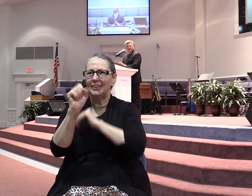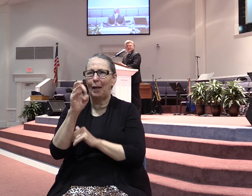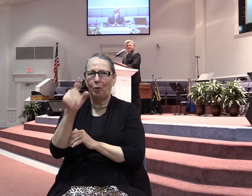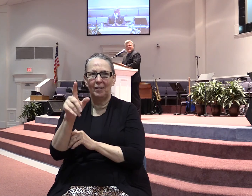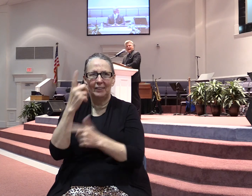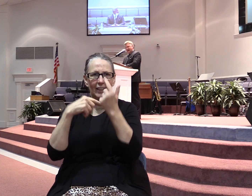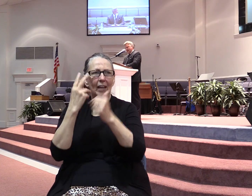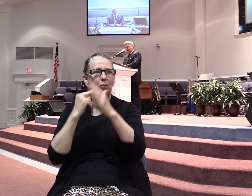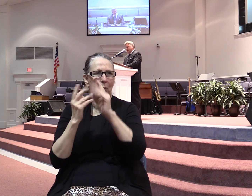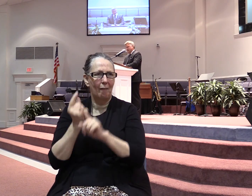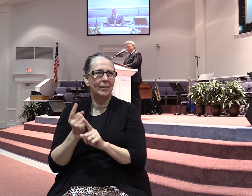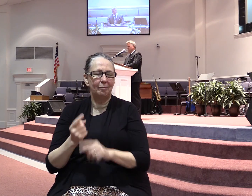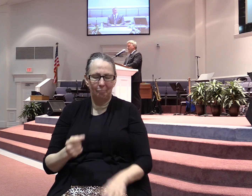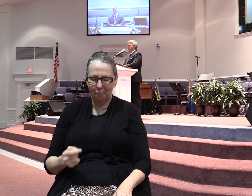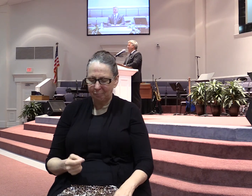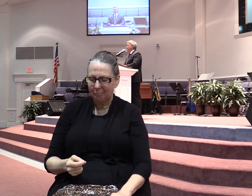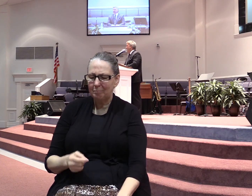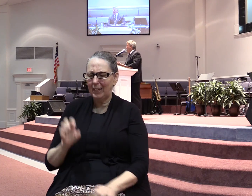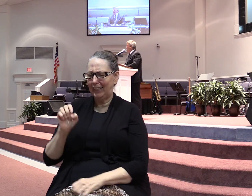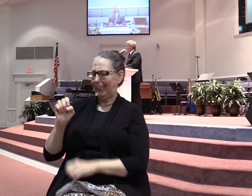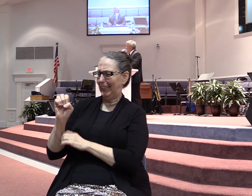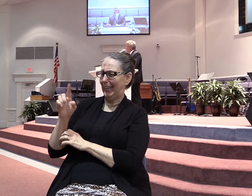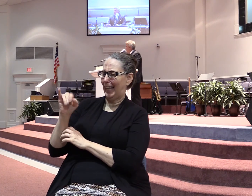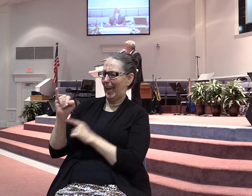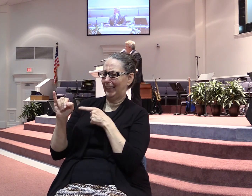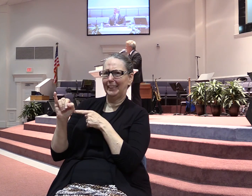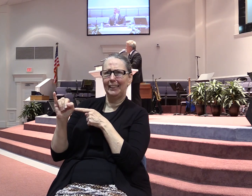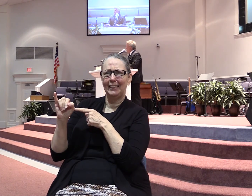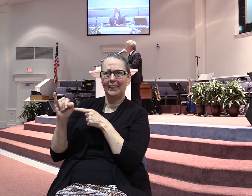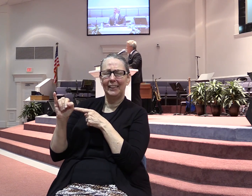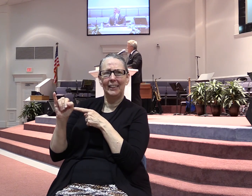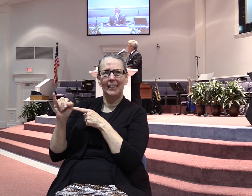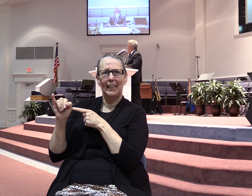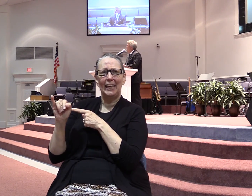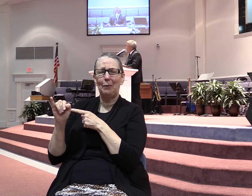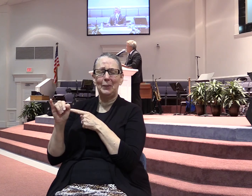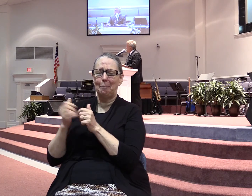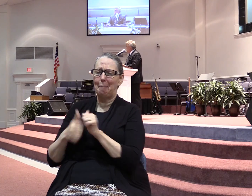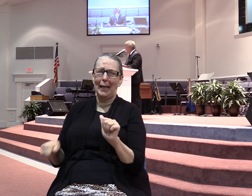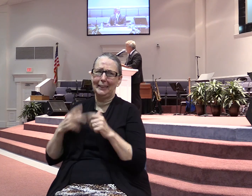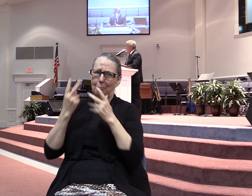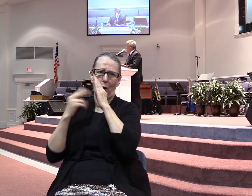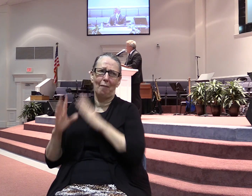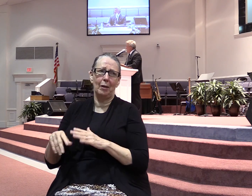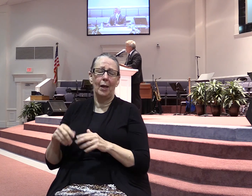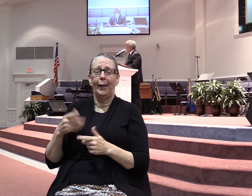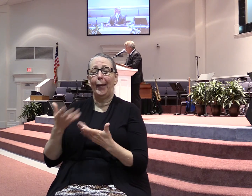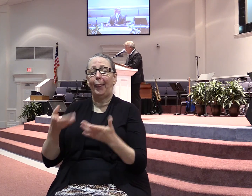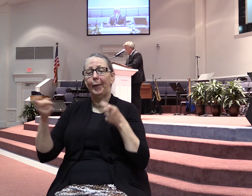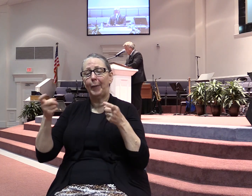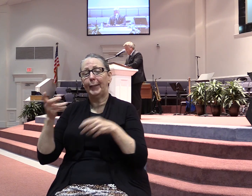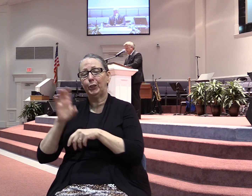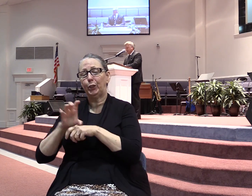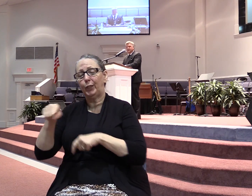for the original Eli? Eli hears Hannah crying out in an emotional stupor that he confuses